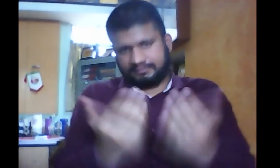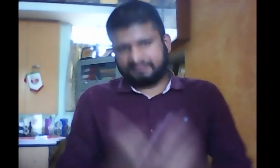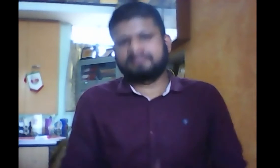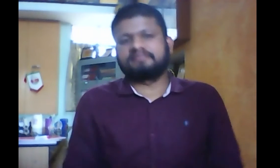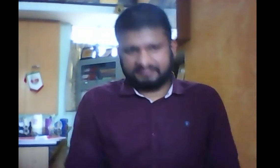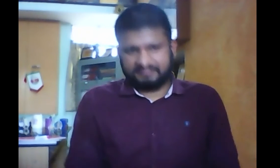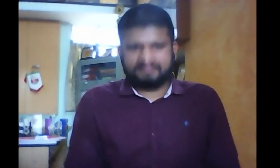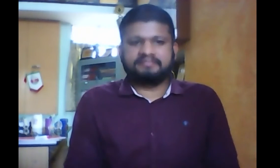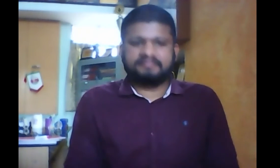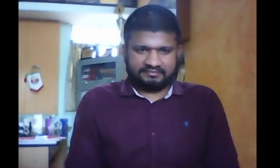Okay.